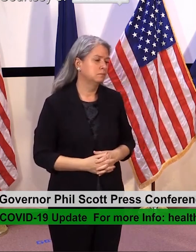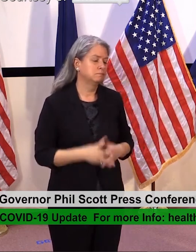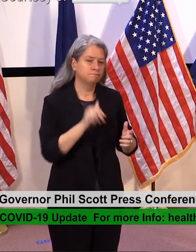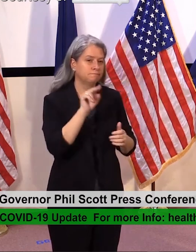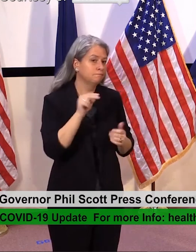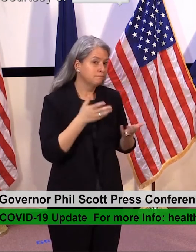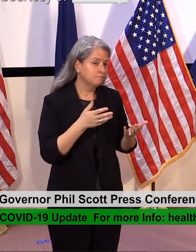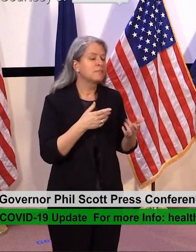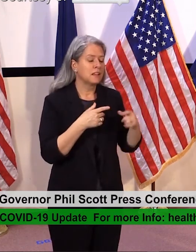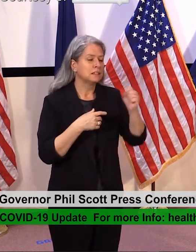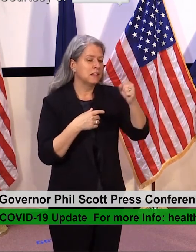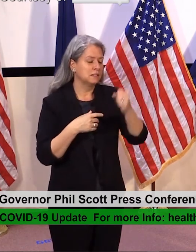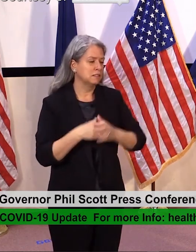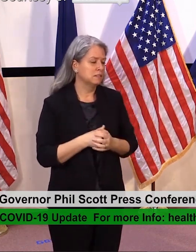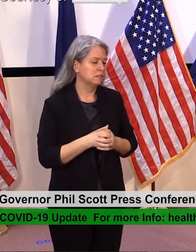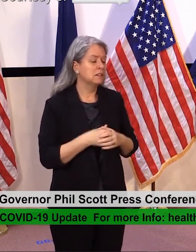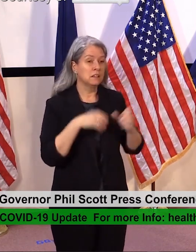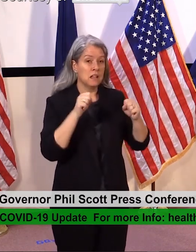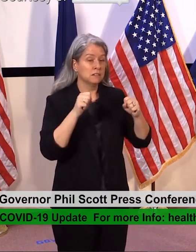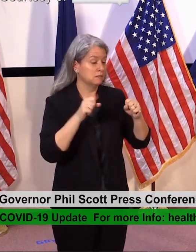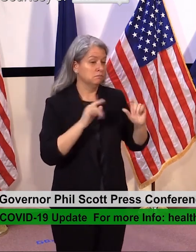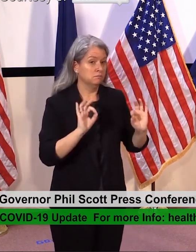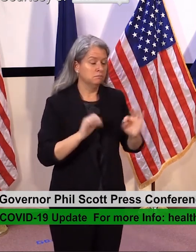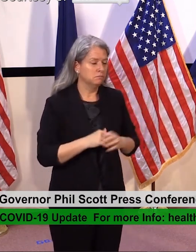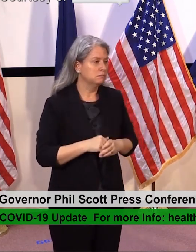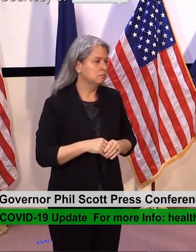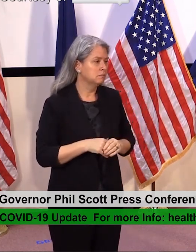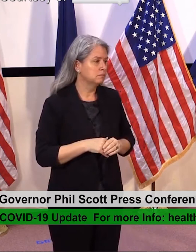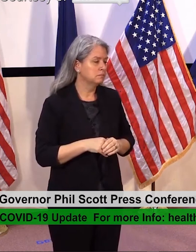Ann, BT Digger. Hi. Sorry, Ann Wallace. Hi, can you hear me? Yep. Yes.